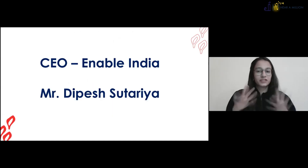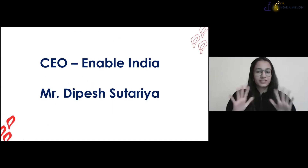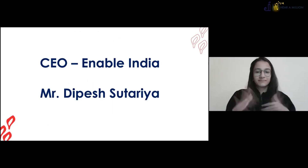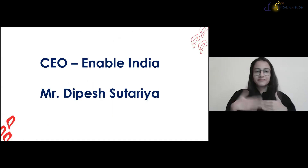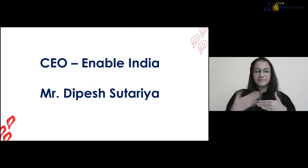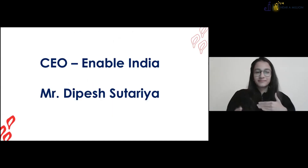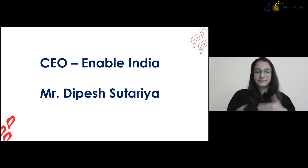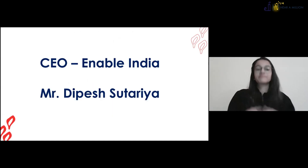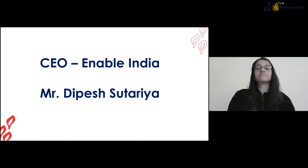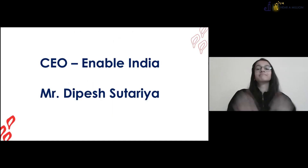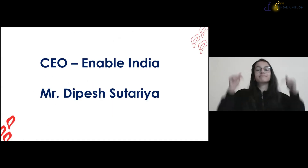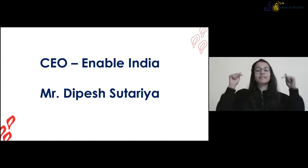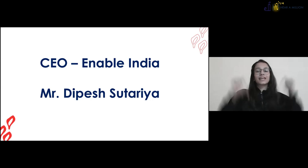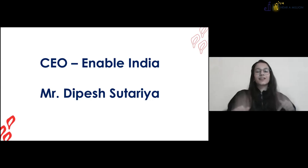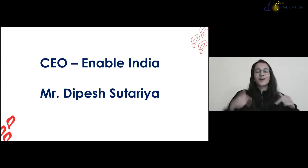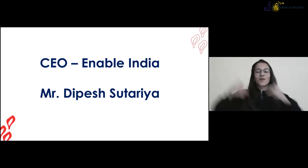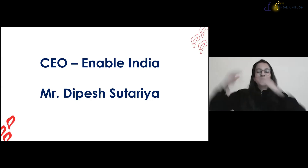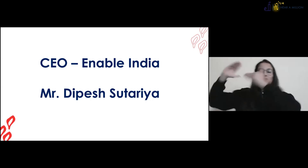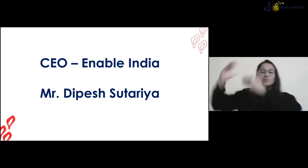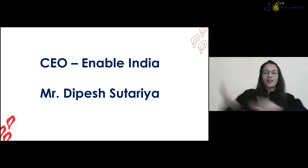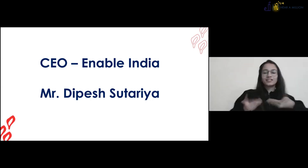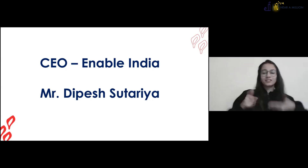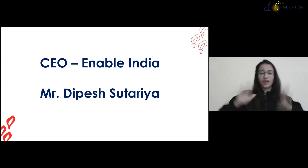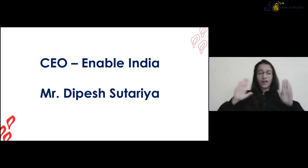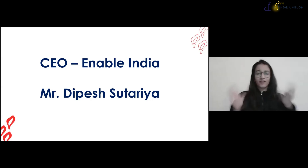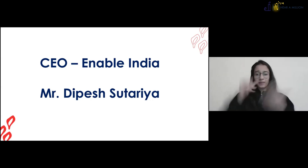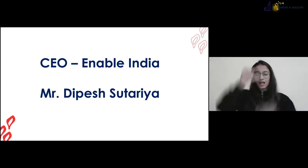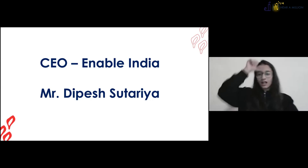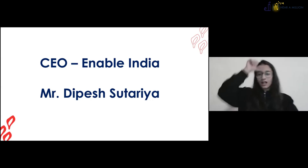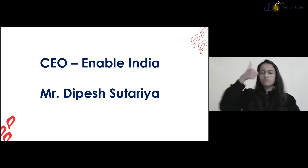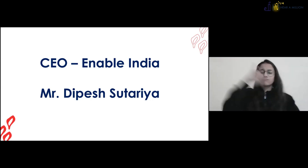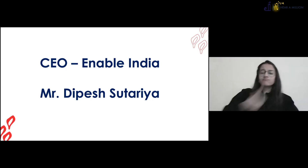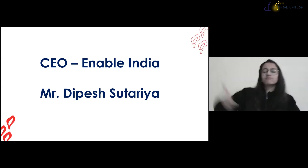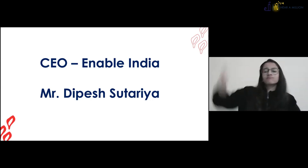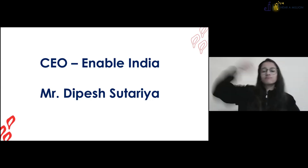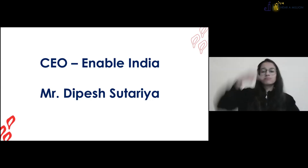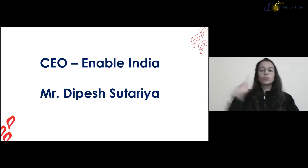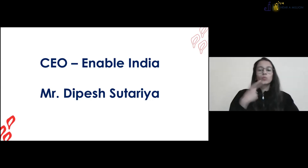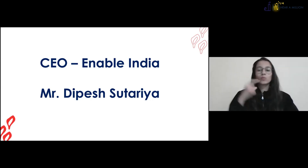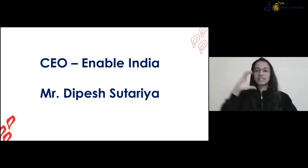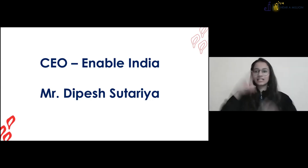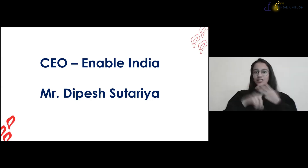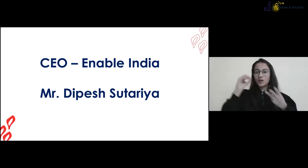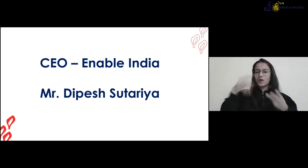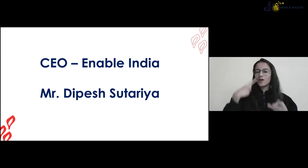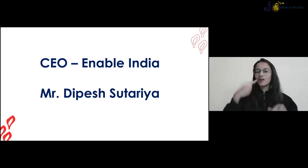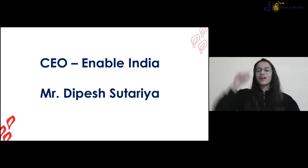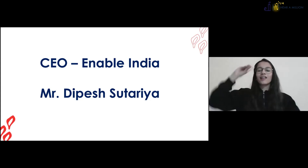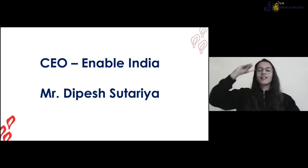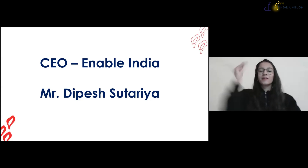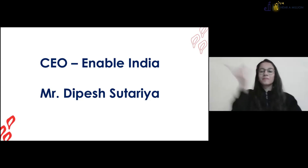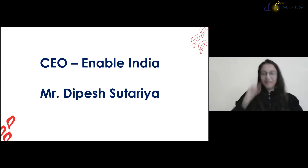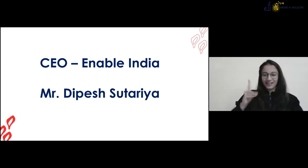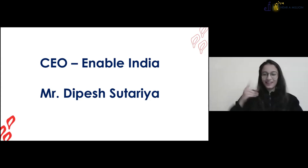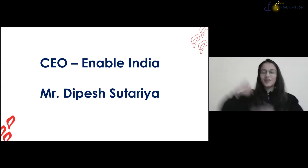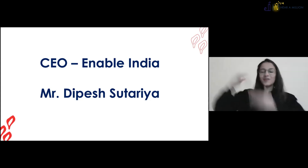Next slide. Yeah. So now we'd like to invite the CEO of Infosys